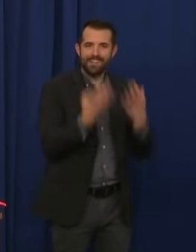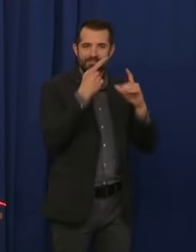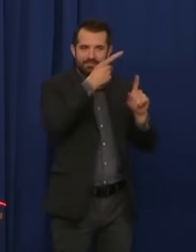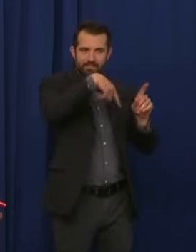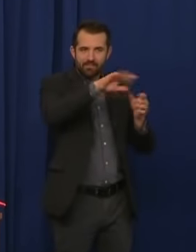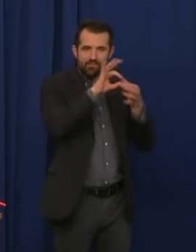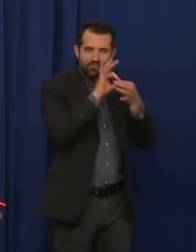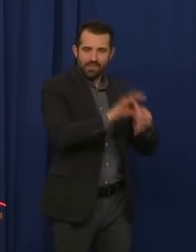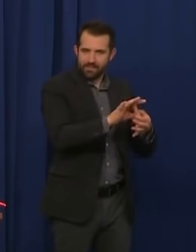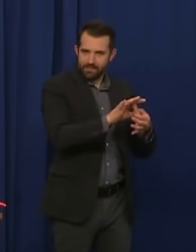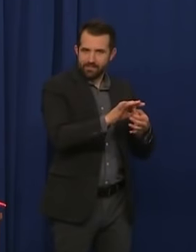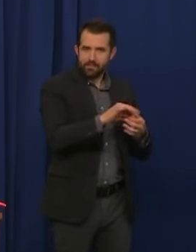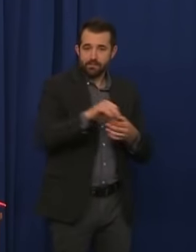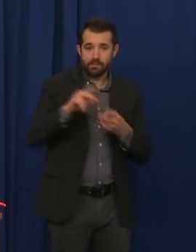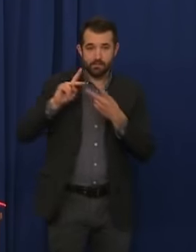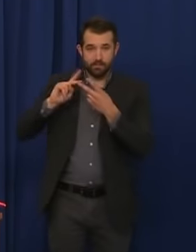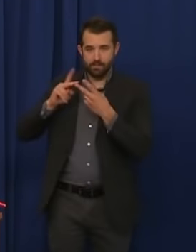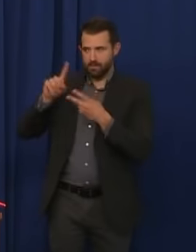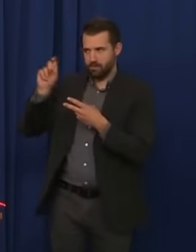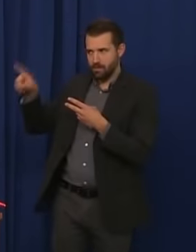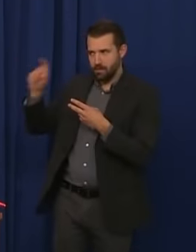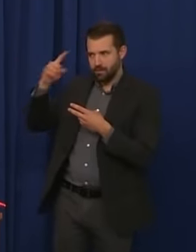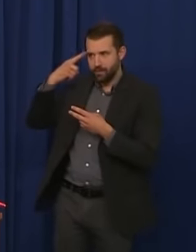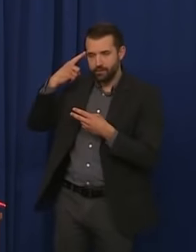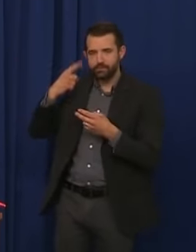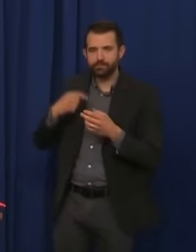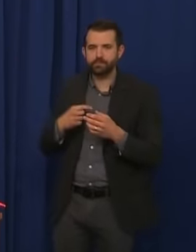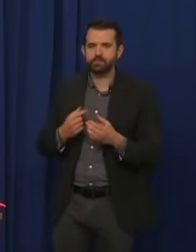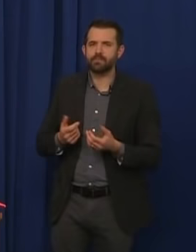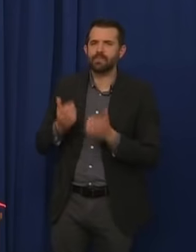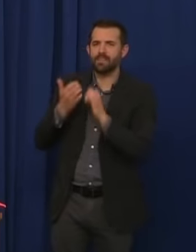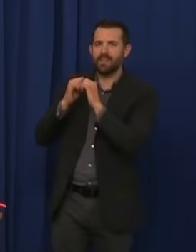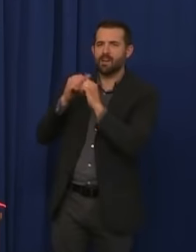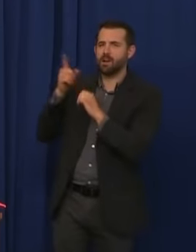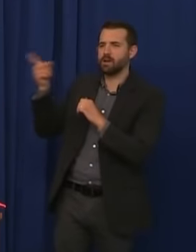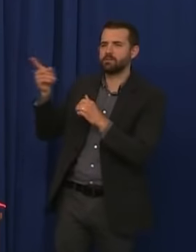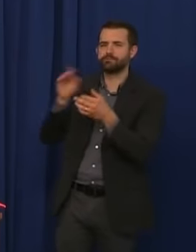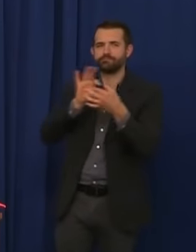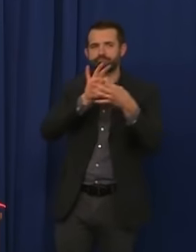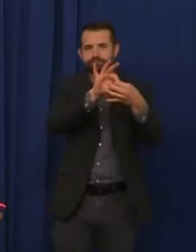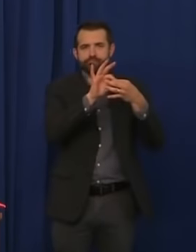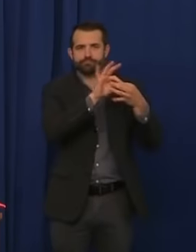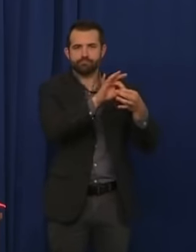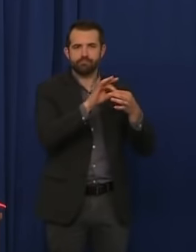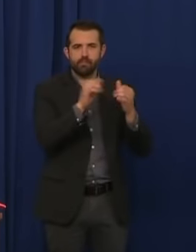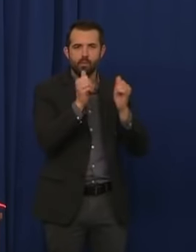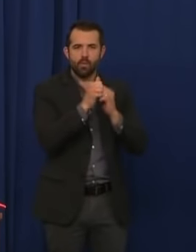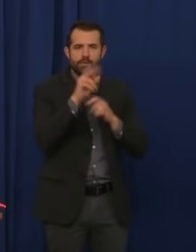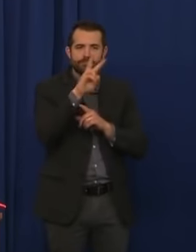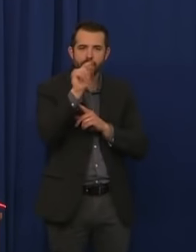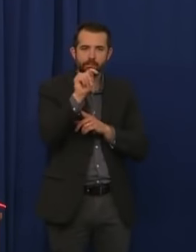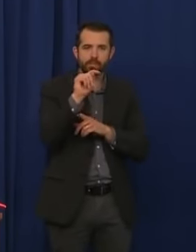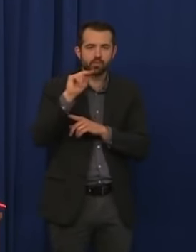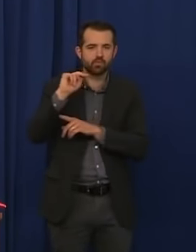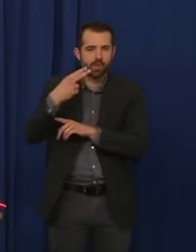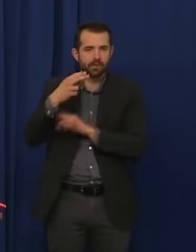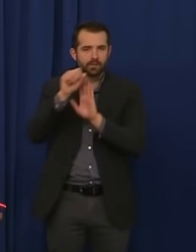to how and what ways are you coordinating with Vermont and New Hampshire? Specifically, what industries would you be looking